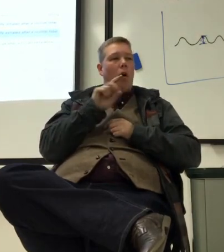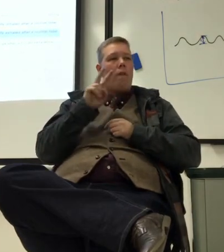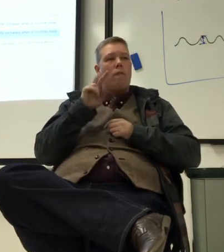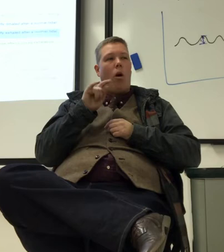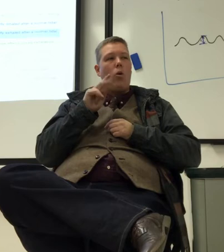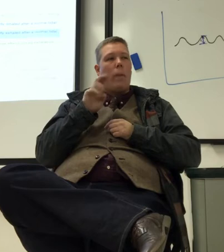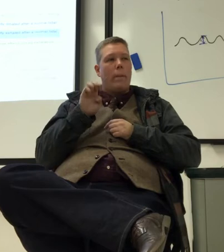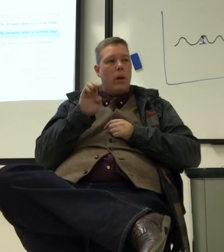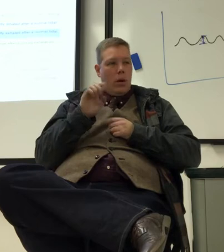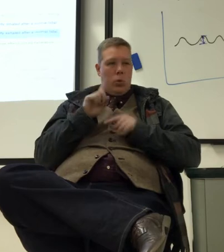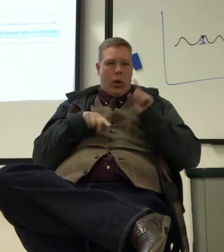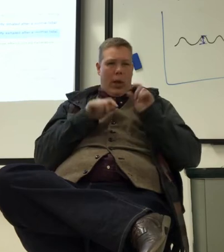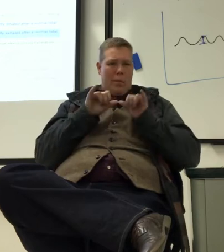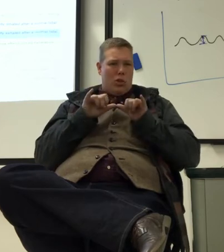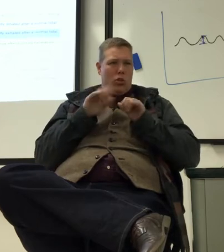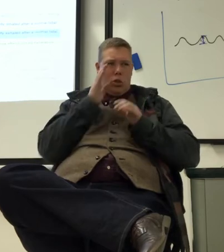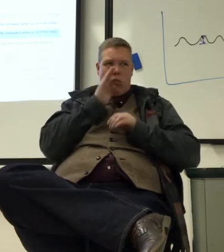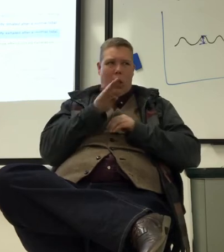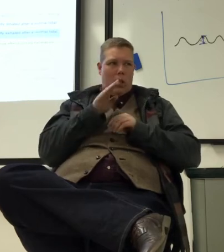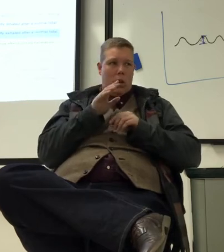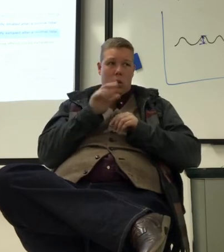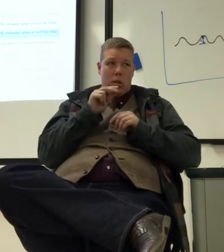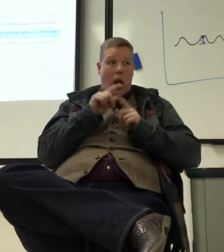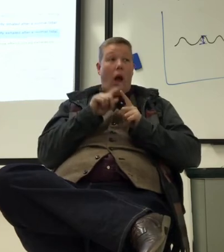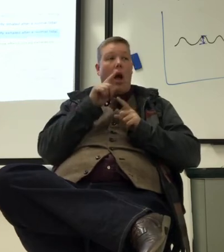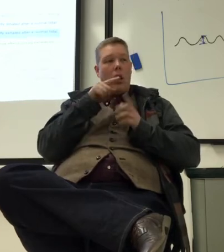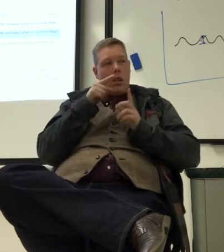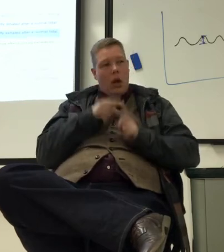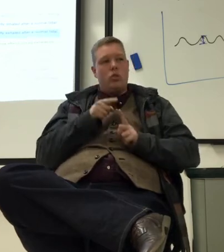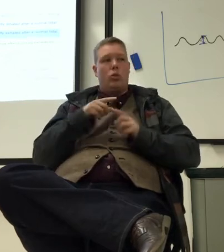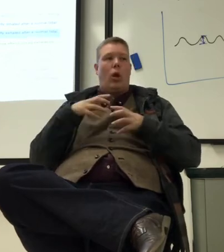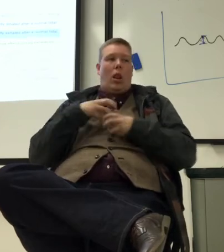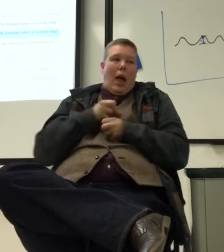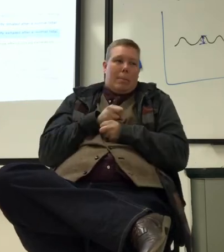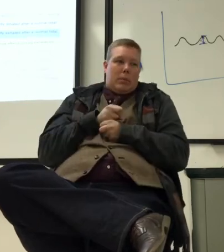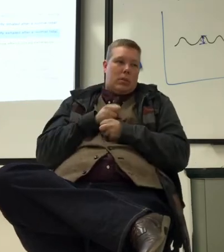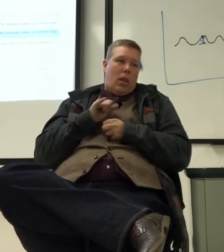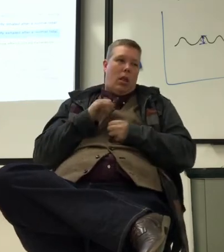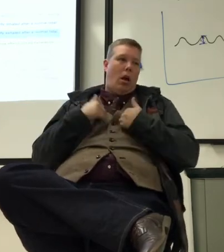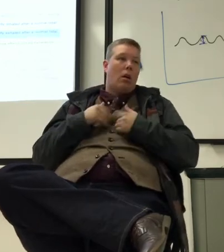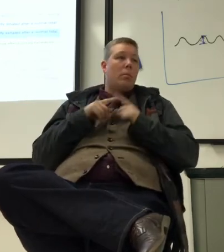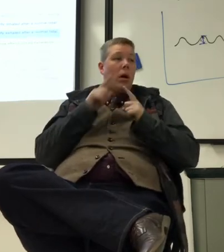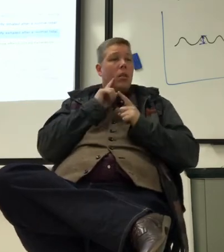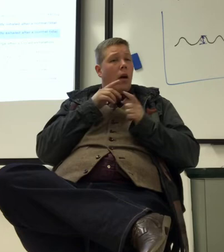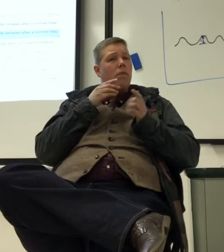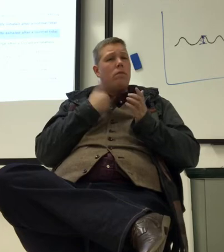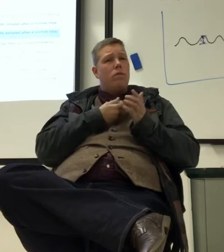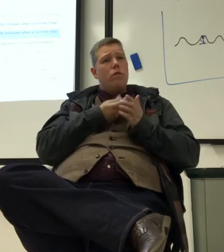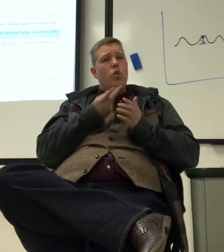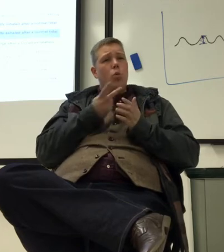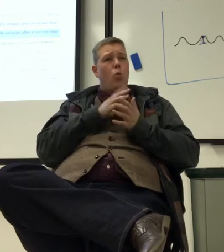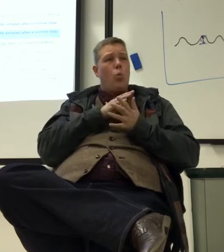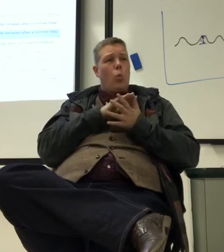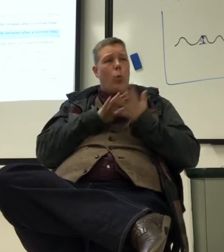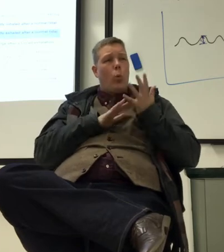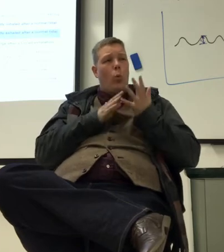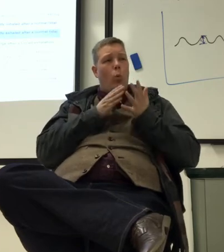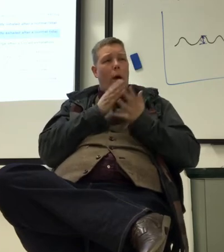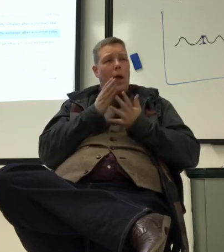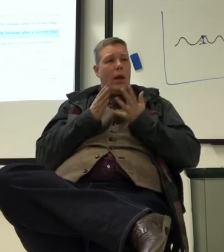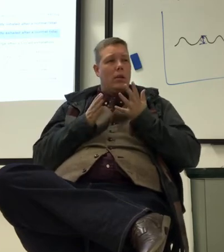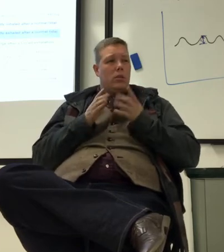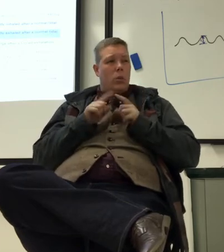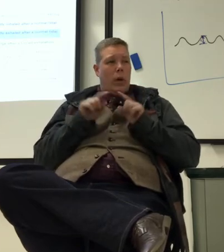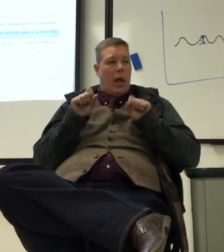right? Unless you collapse the lung. Well, there are ways you can do it without collapsing the lung, but we don't